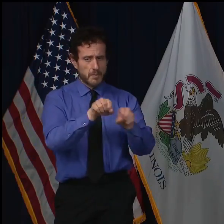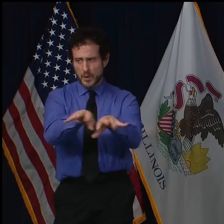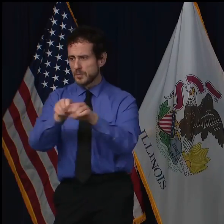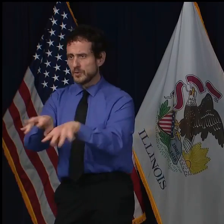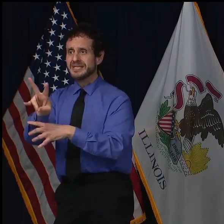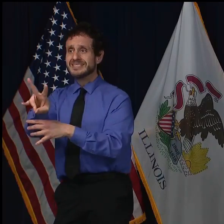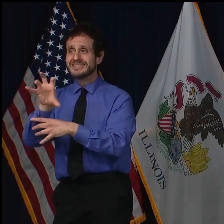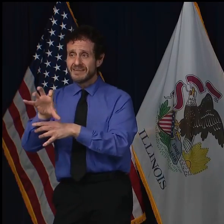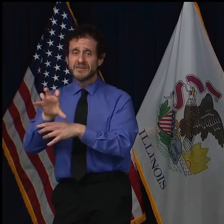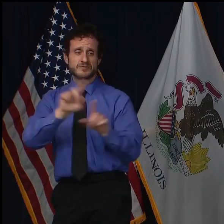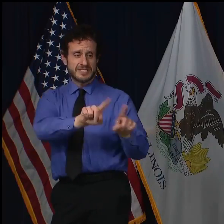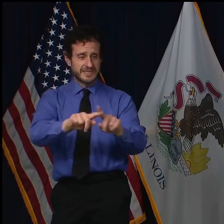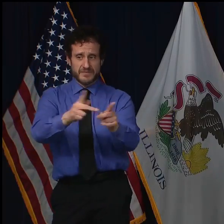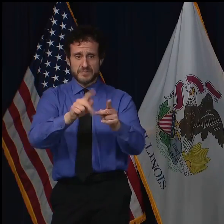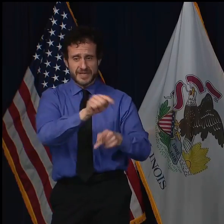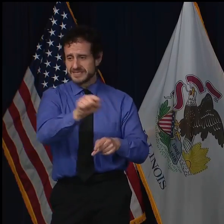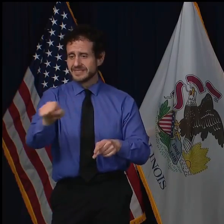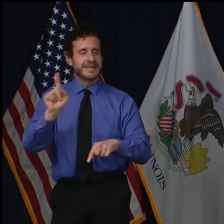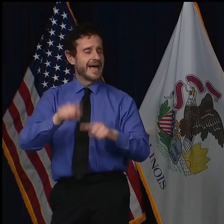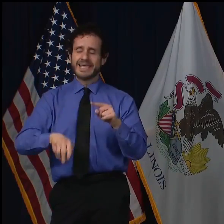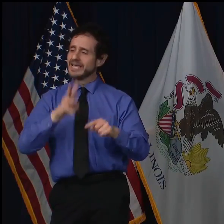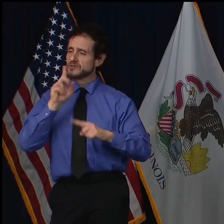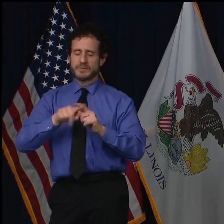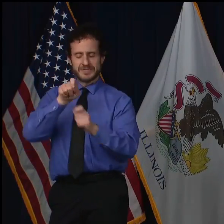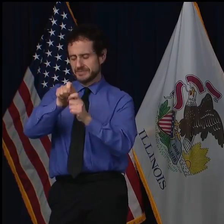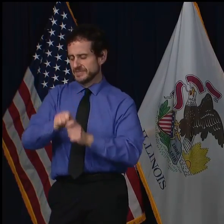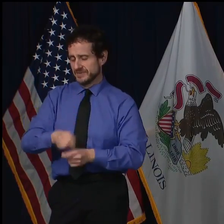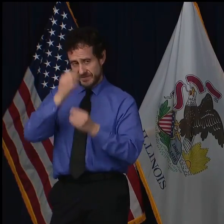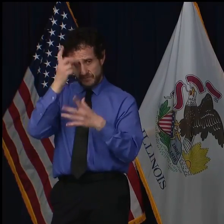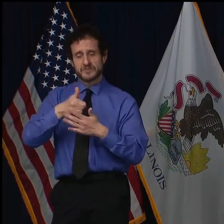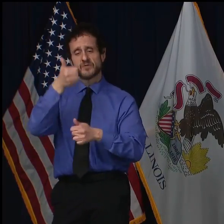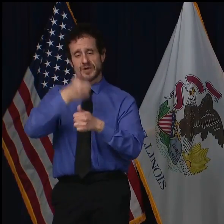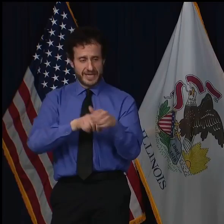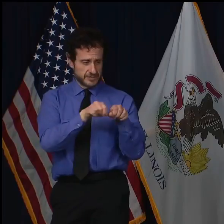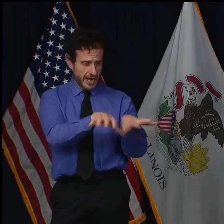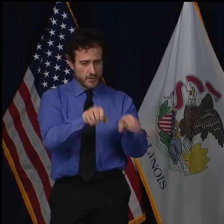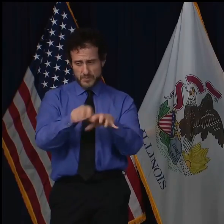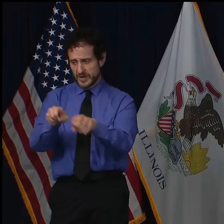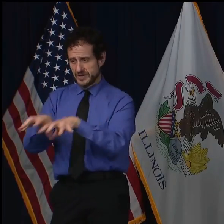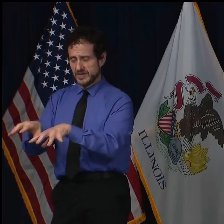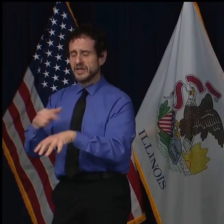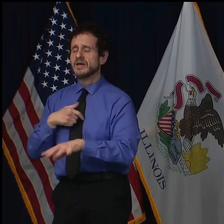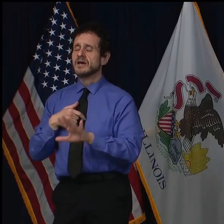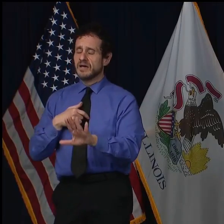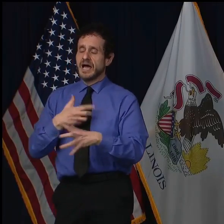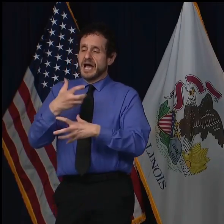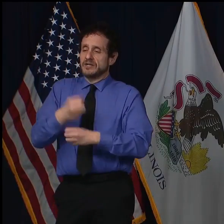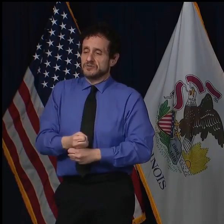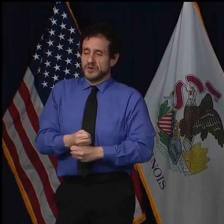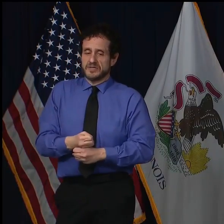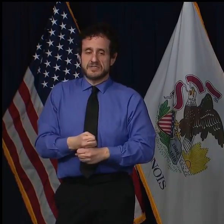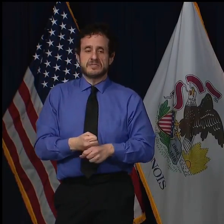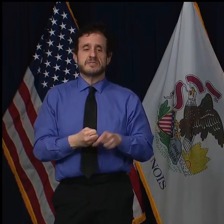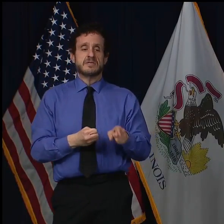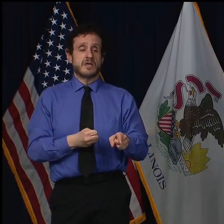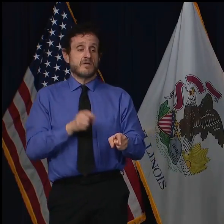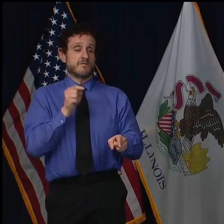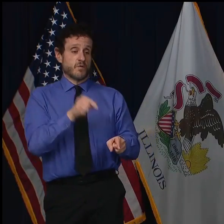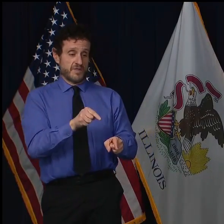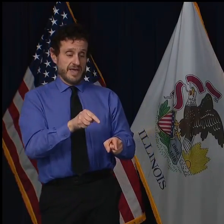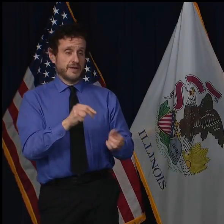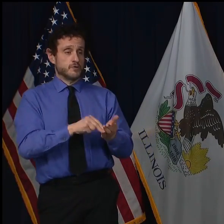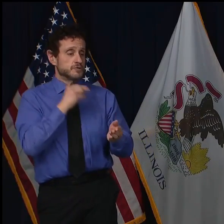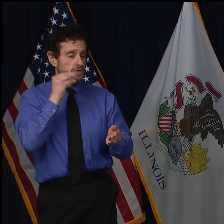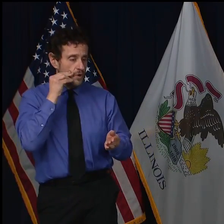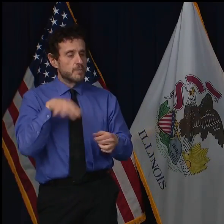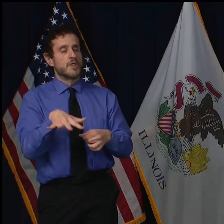cannot speak to the specifics of every single outbreak. I trust that the local health department has been involved.